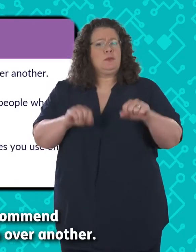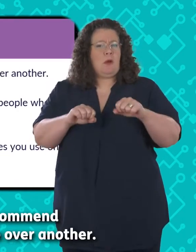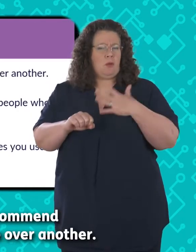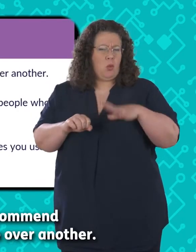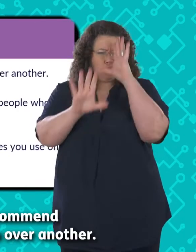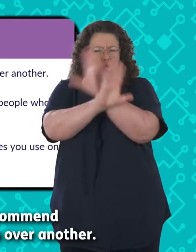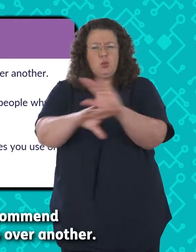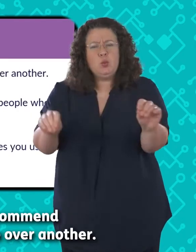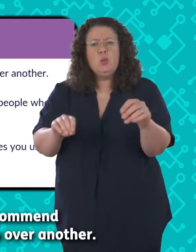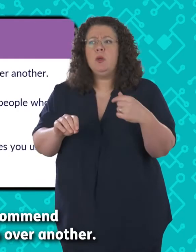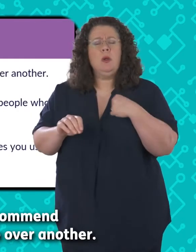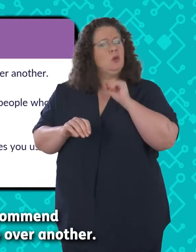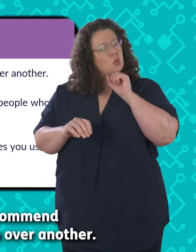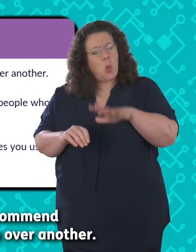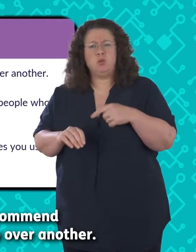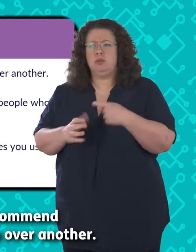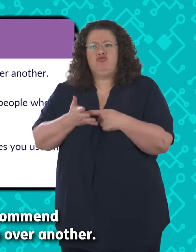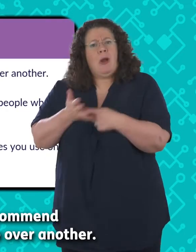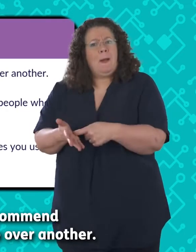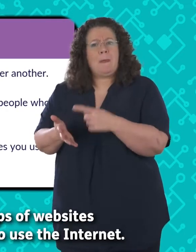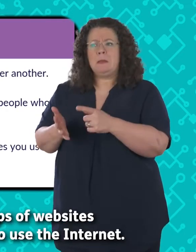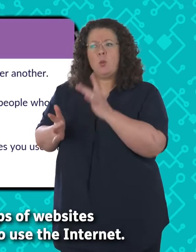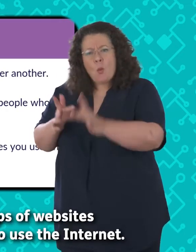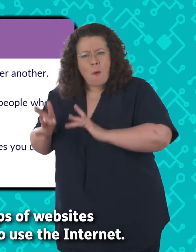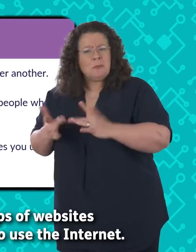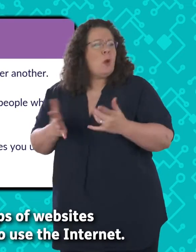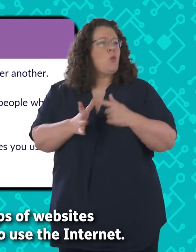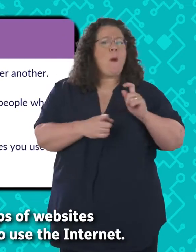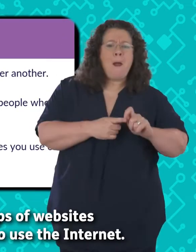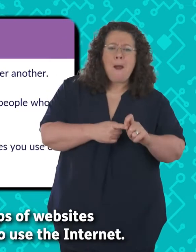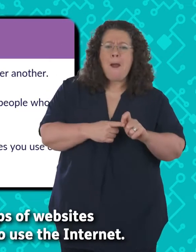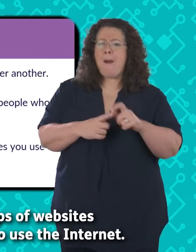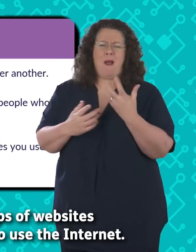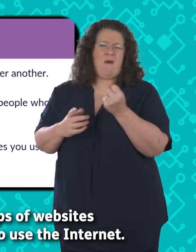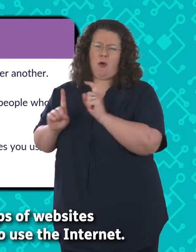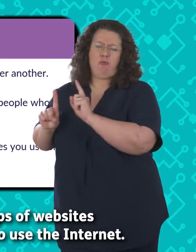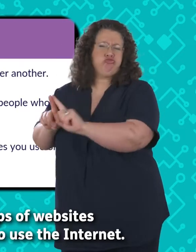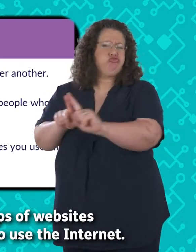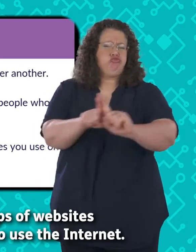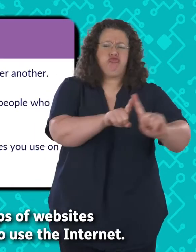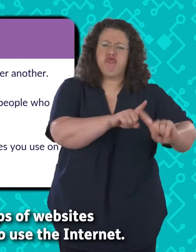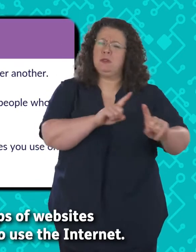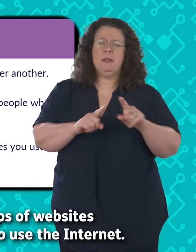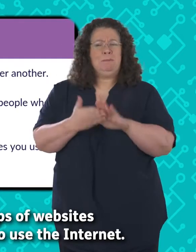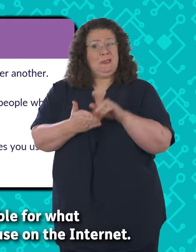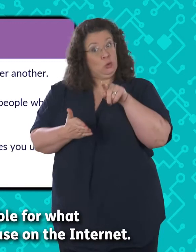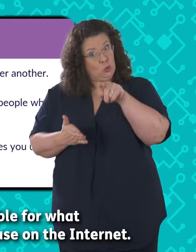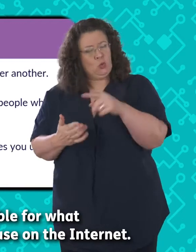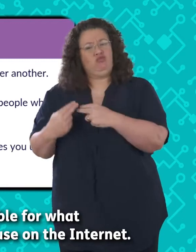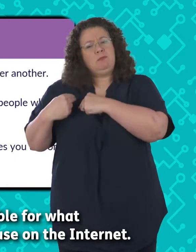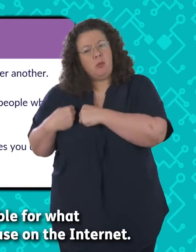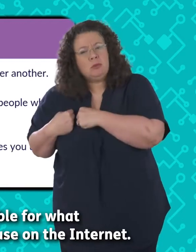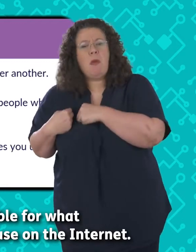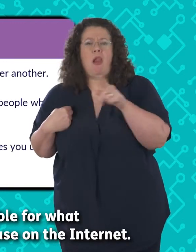Disclaimer, we do not recommend one app or website over another. There are many apps or websites available to people who use the internet. You